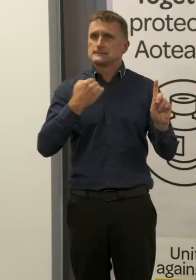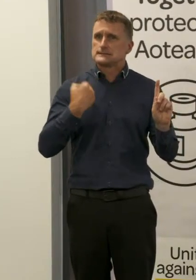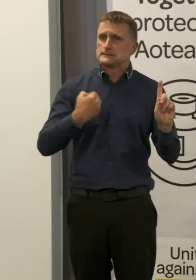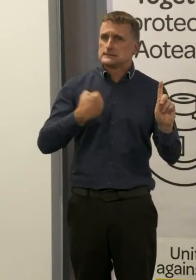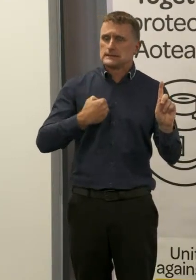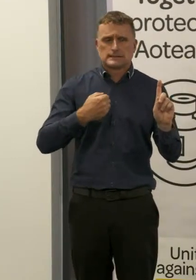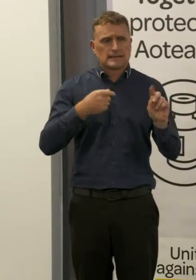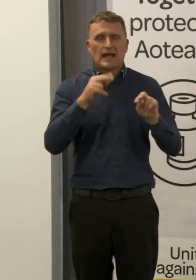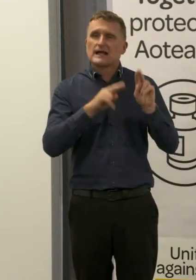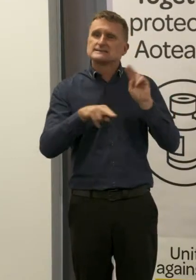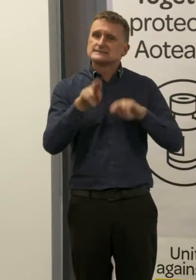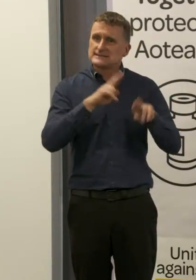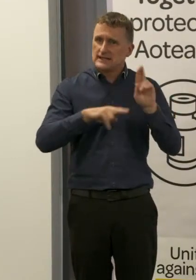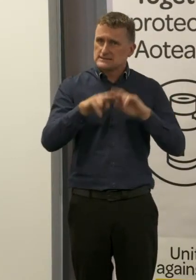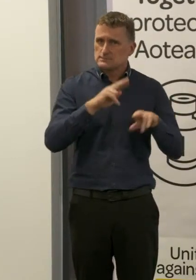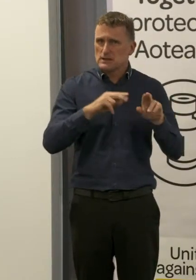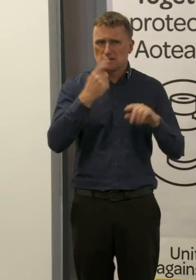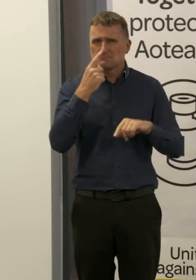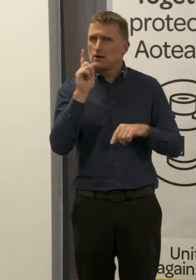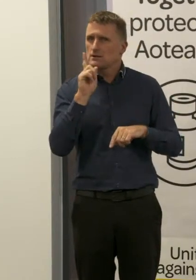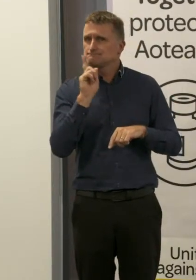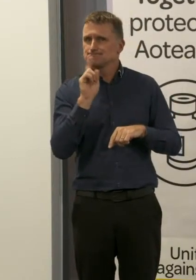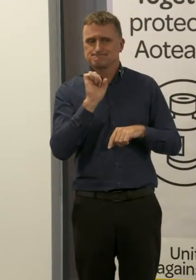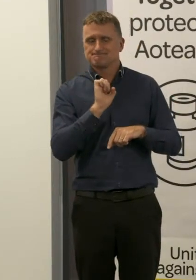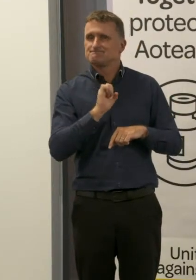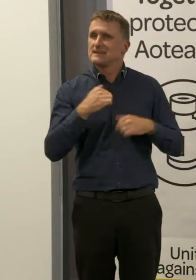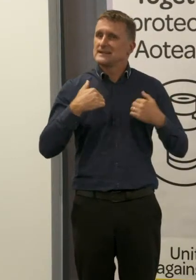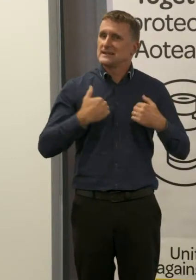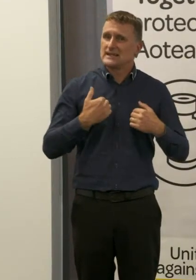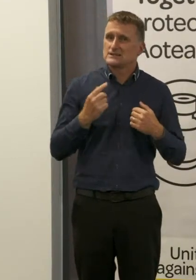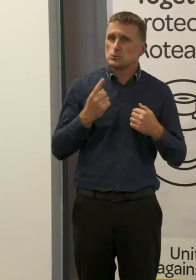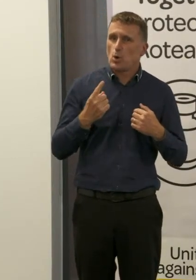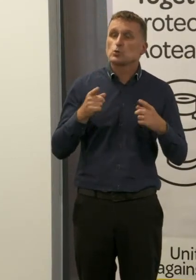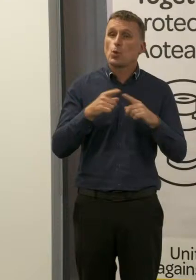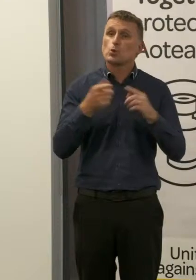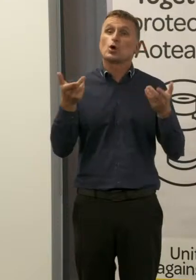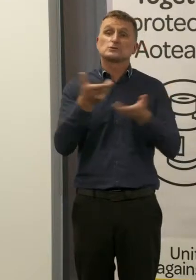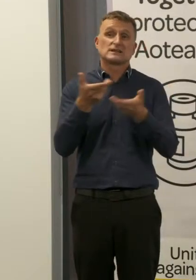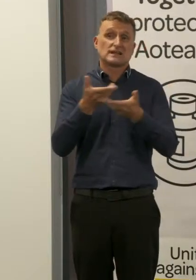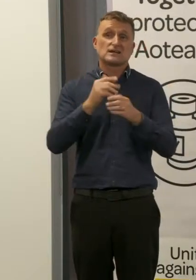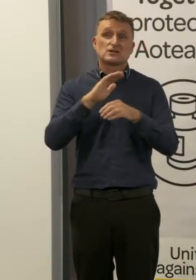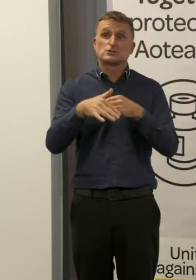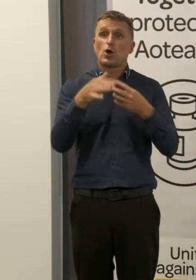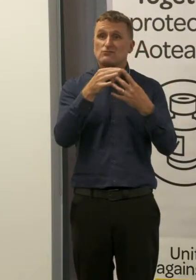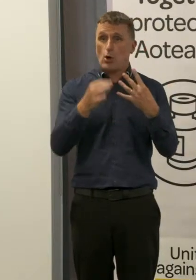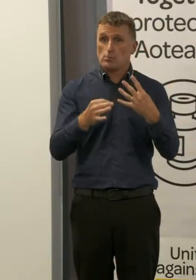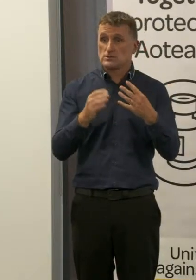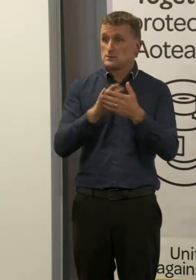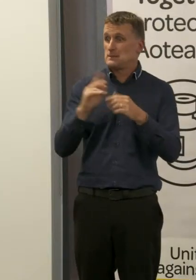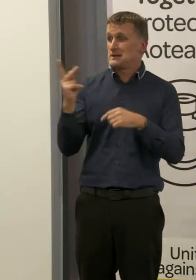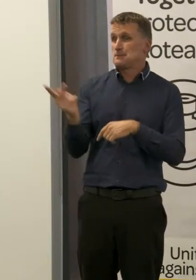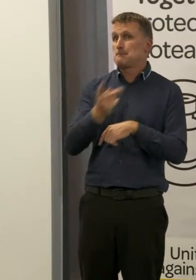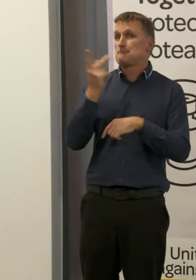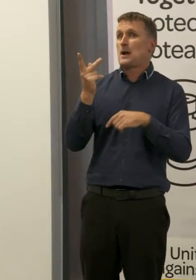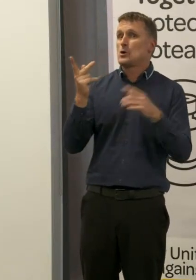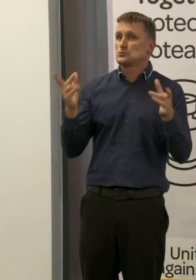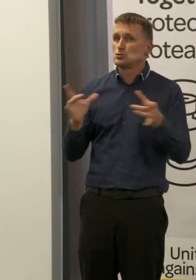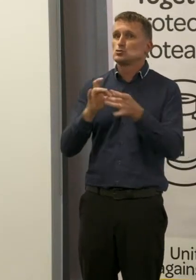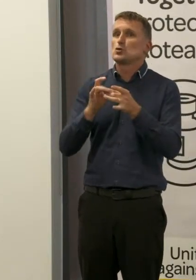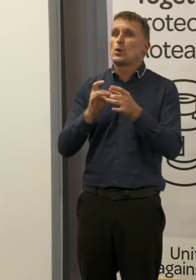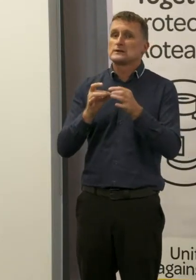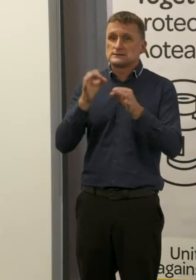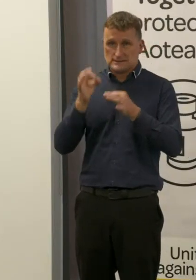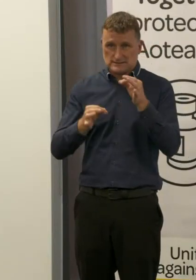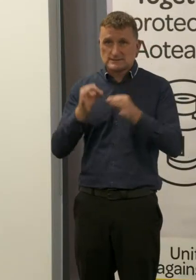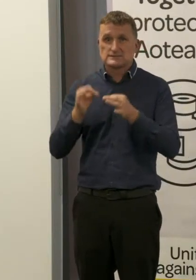to find out what their needs are, and then discussing with them what the options are, and it's a joint decision about what's the best thing for that particular